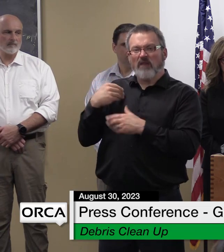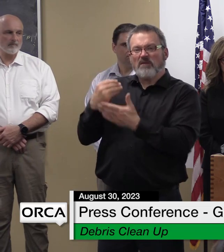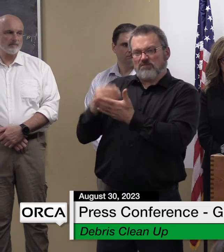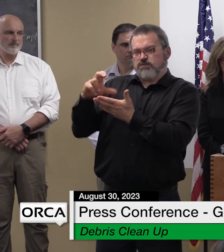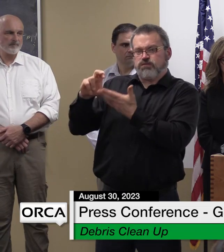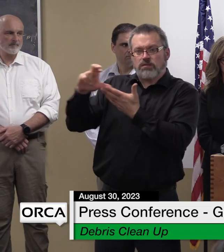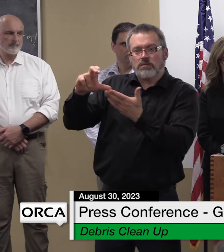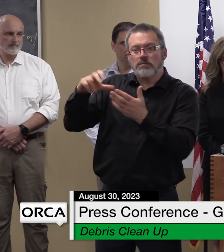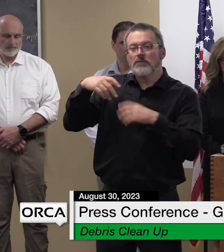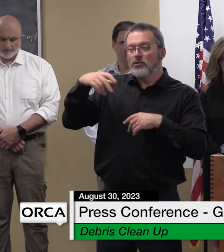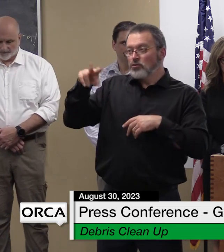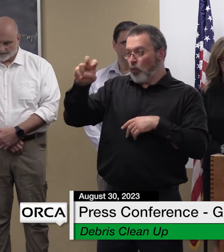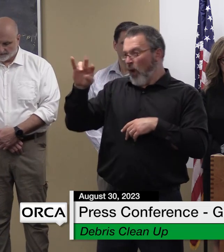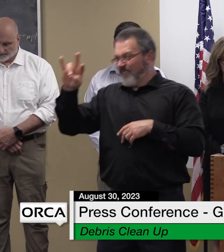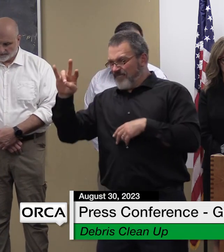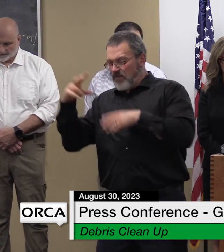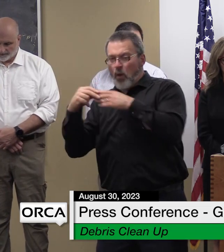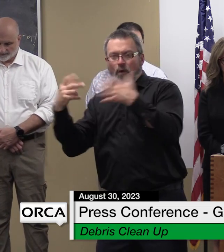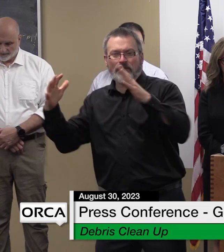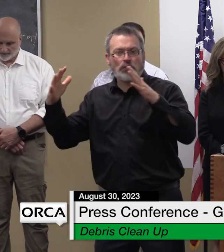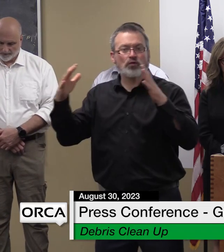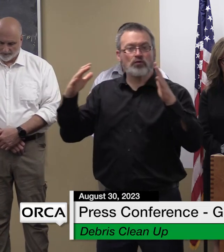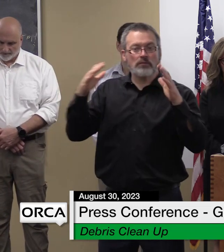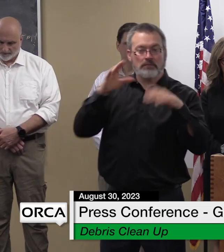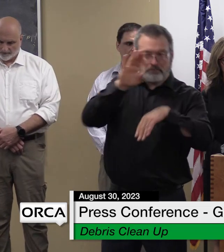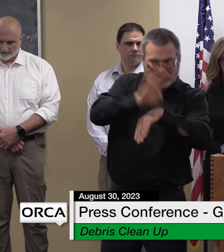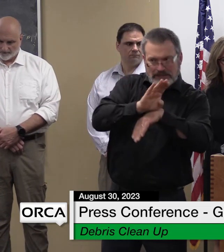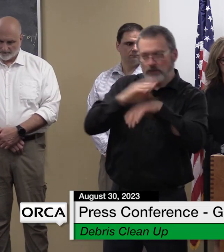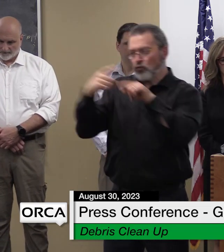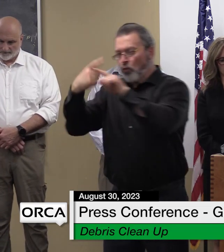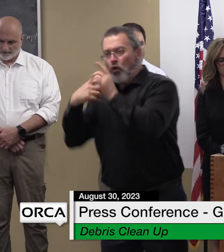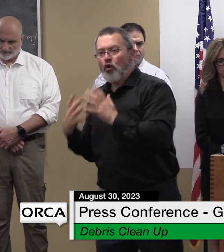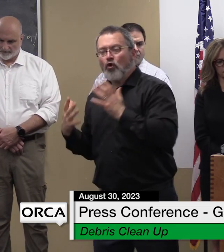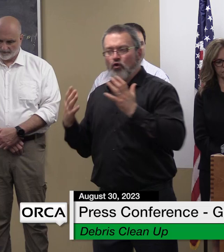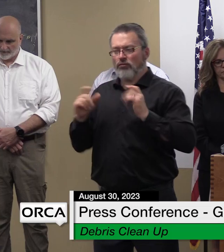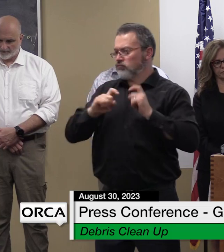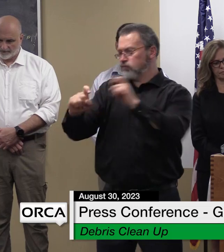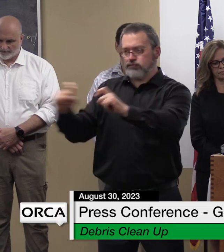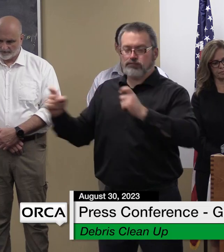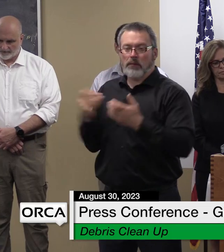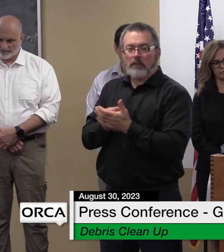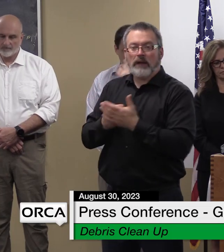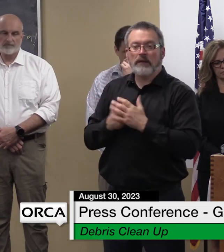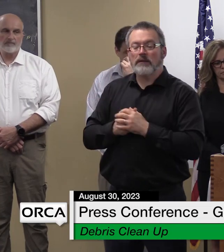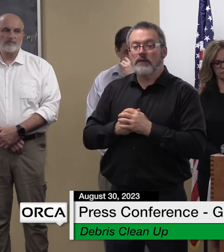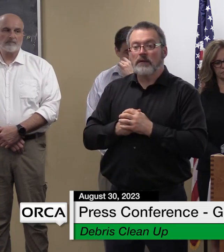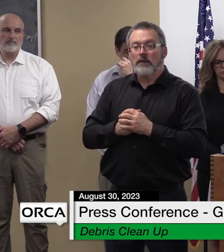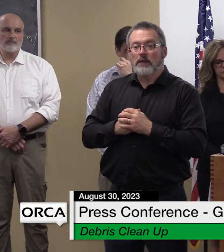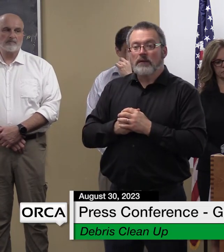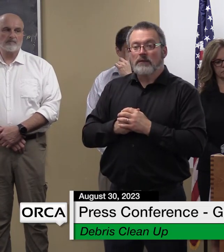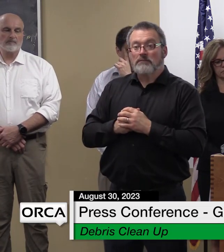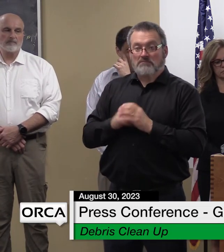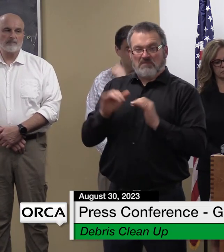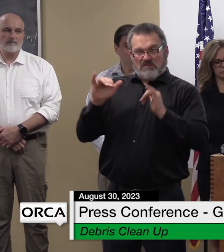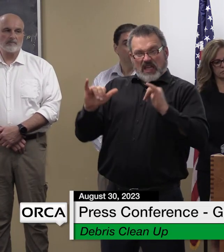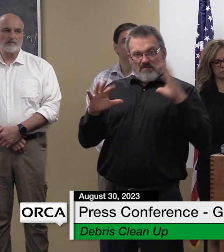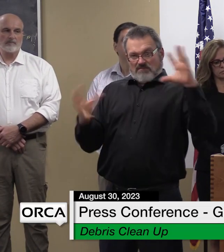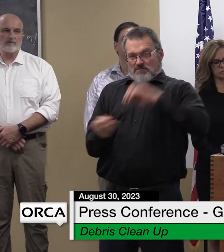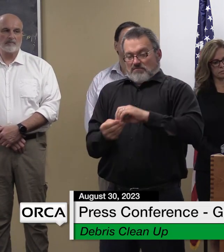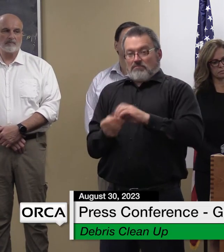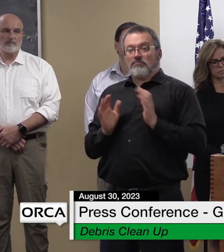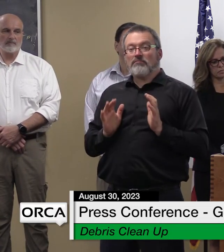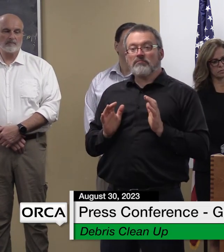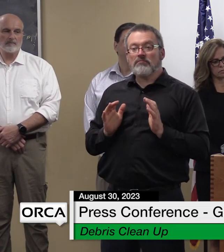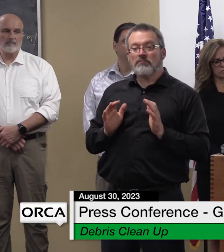loans to homeowners, renters, and businesses. I would also note that to date, we've had